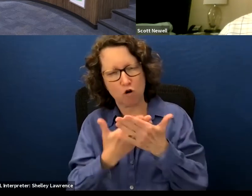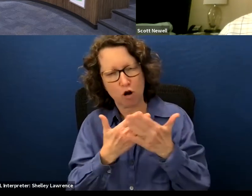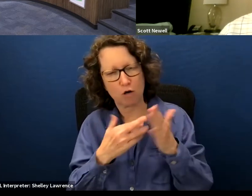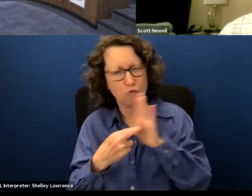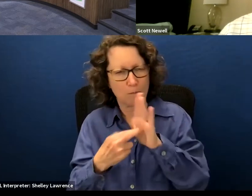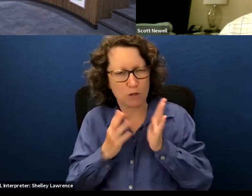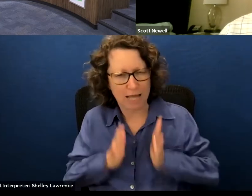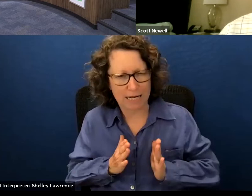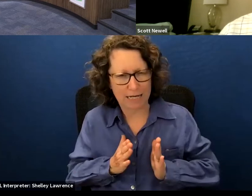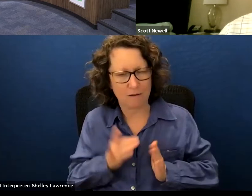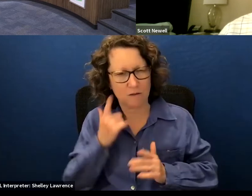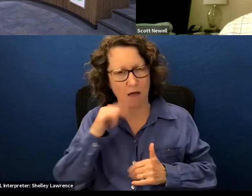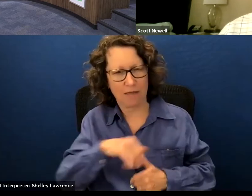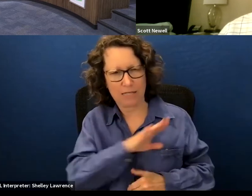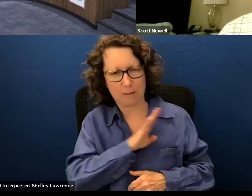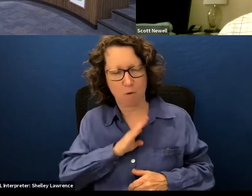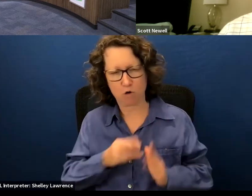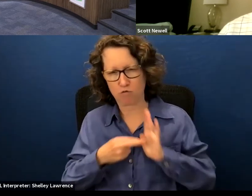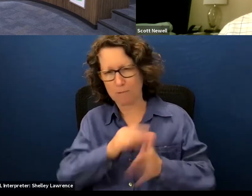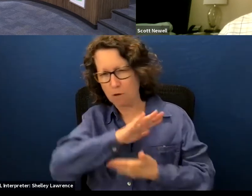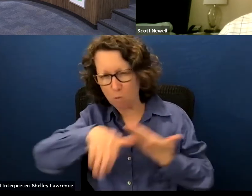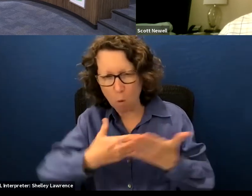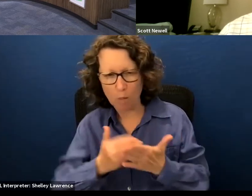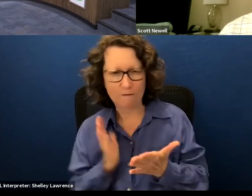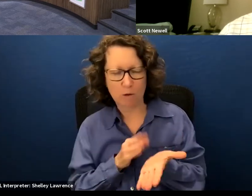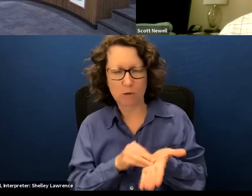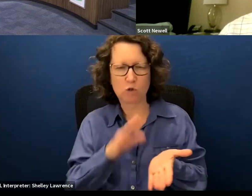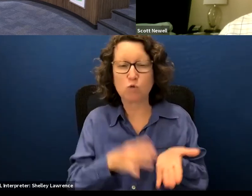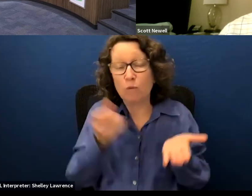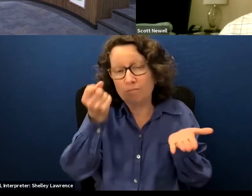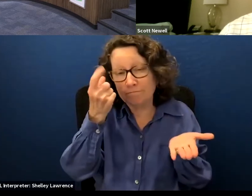representatives on this board to represent all of our students with an